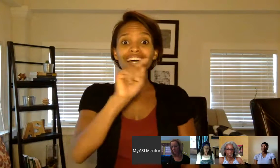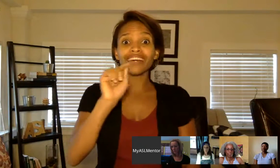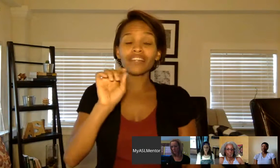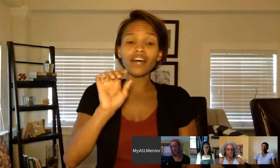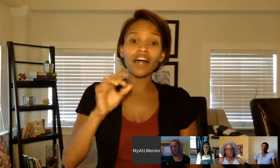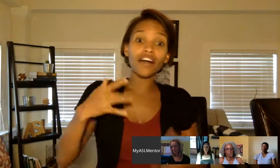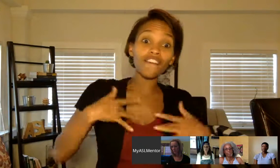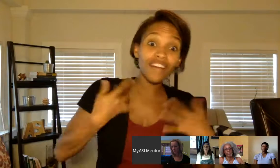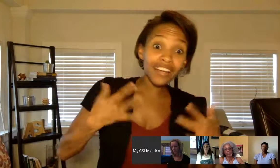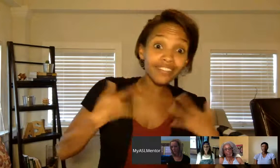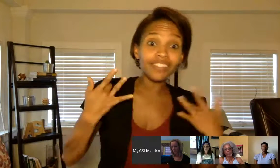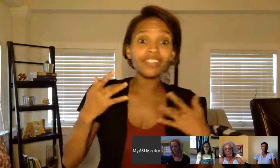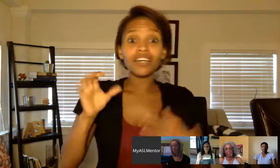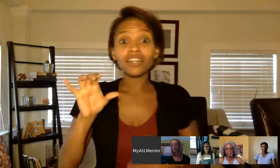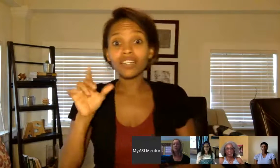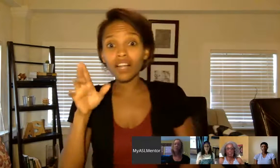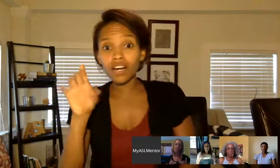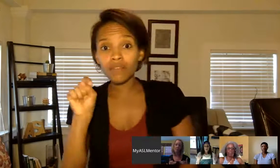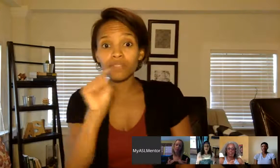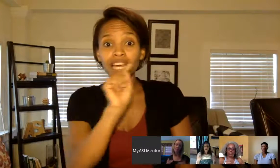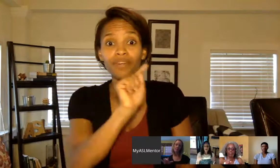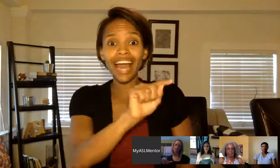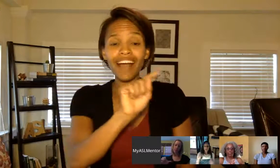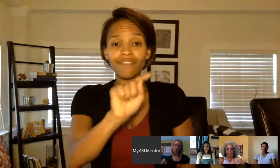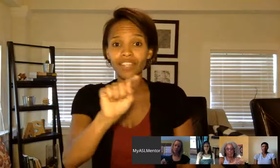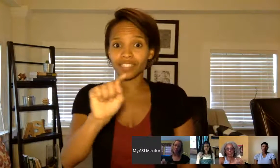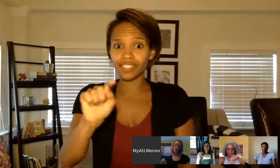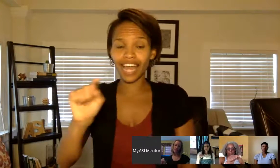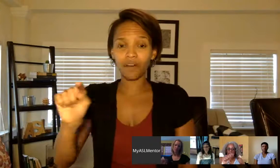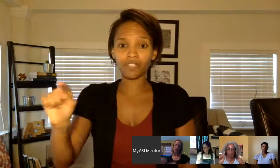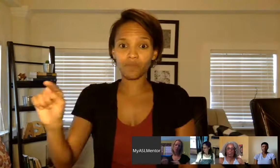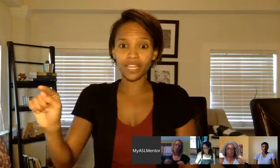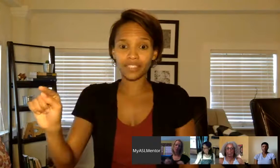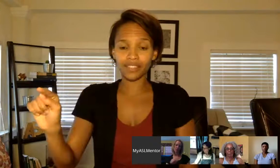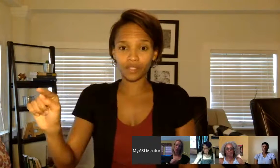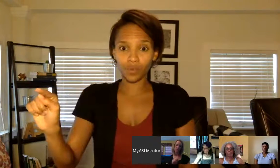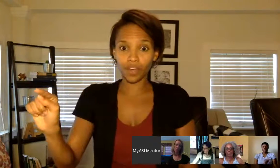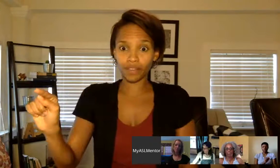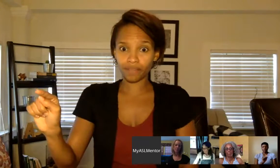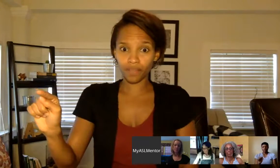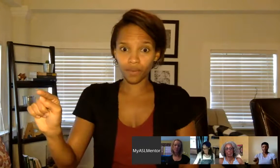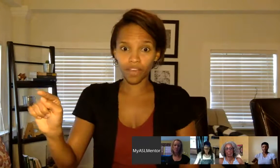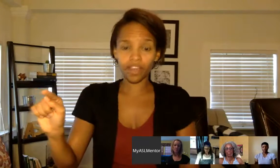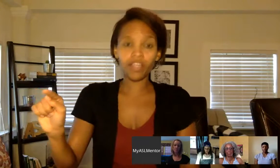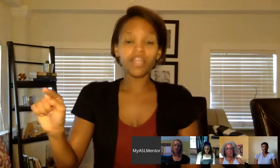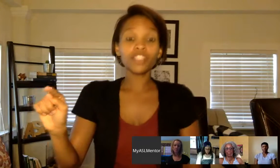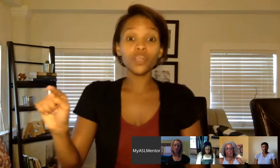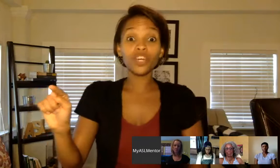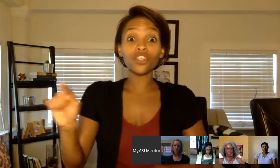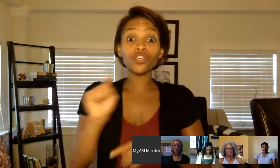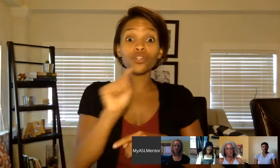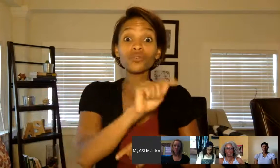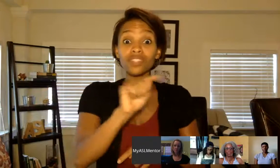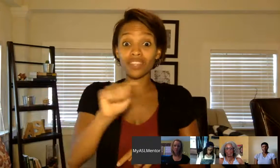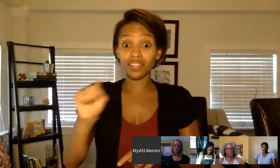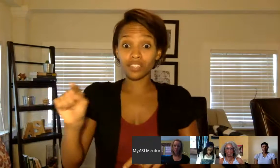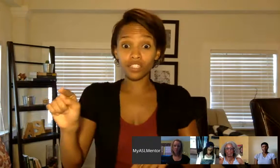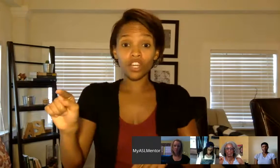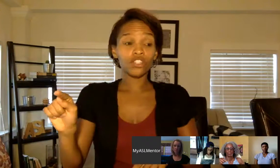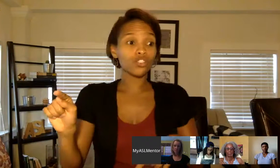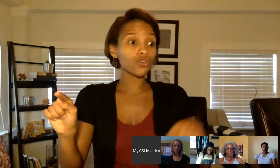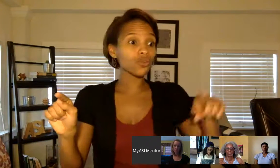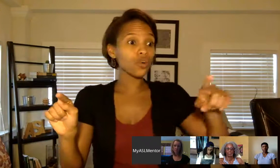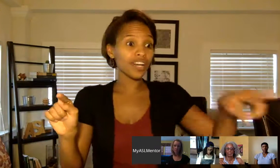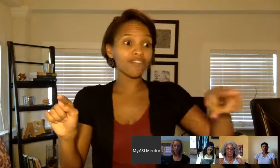already said events, clubs, and we have this now in space this way, okay? And so we can use